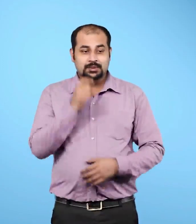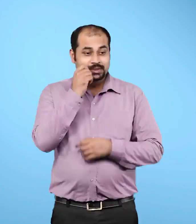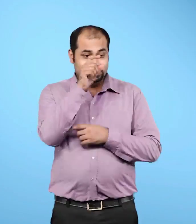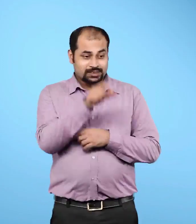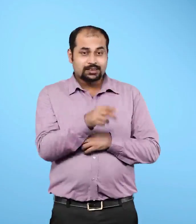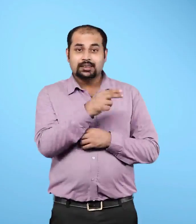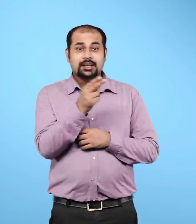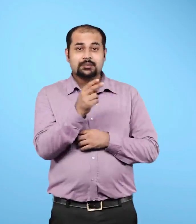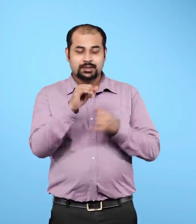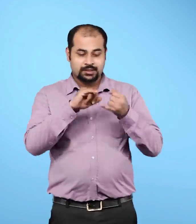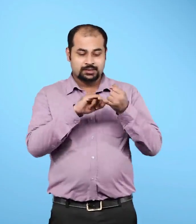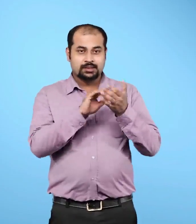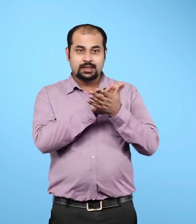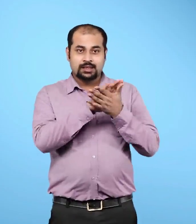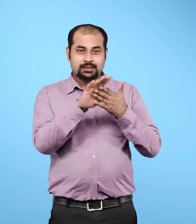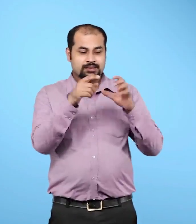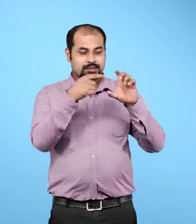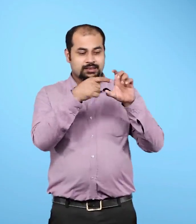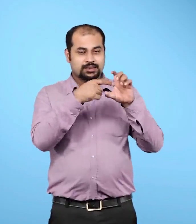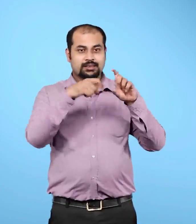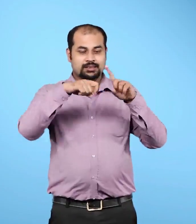Shekhar has 32 rupees.